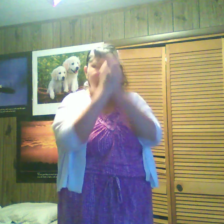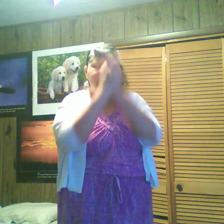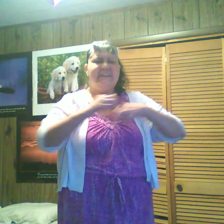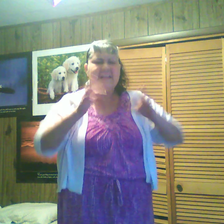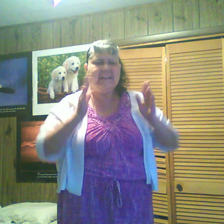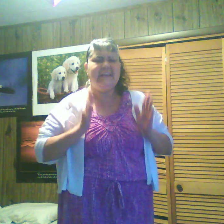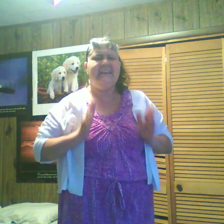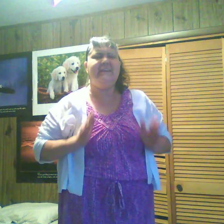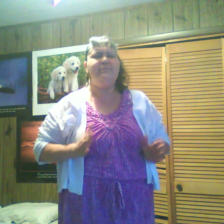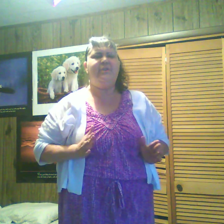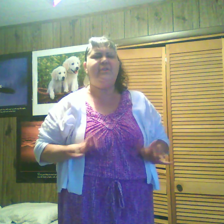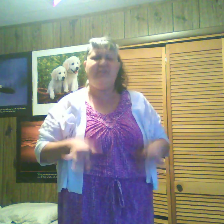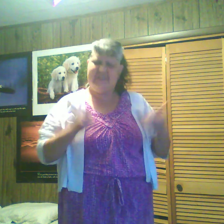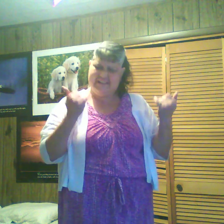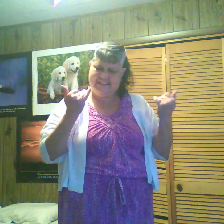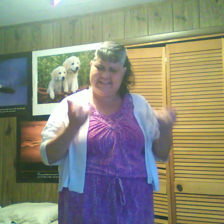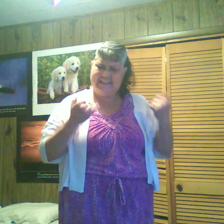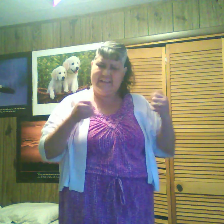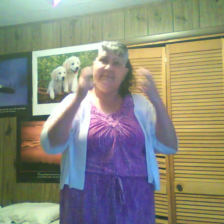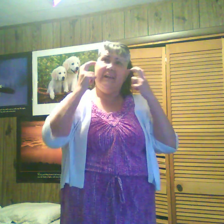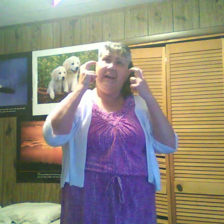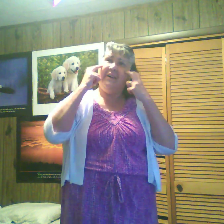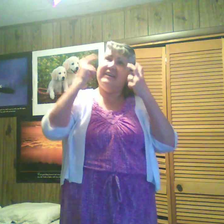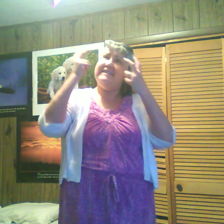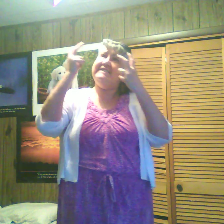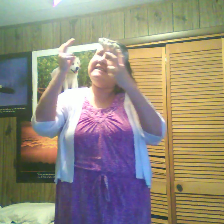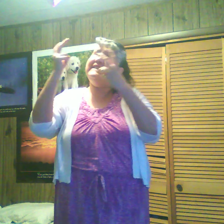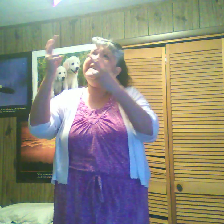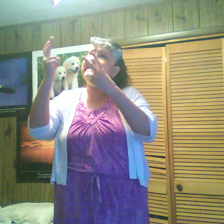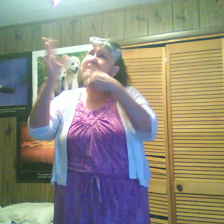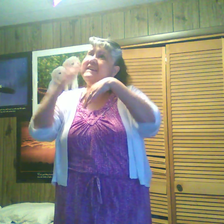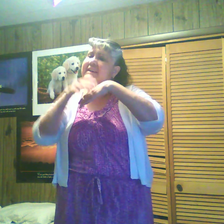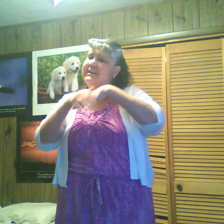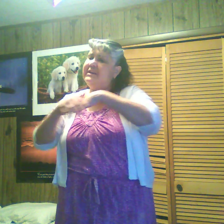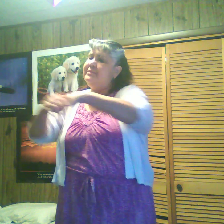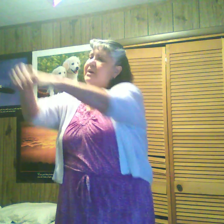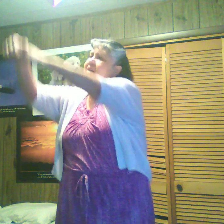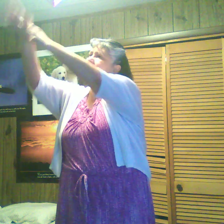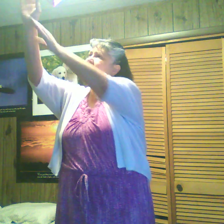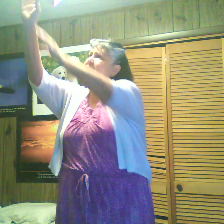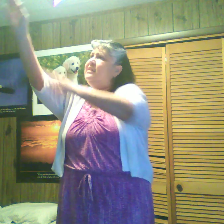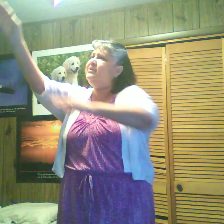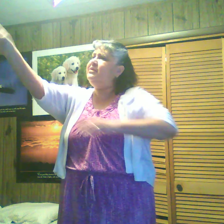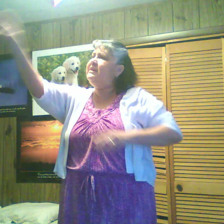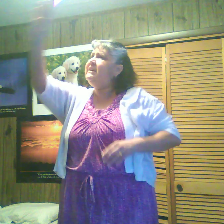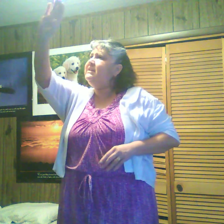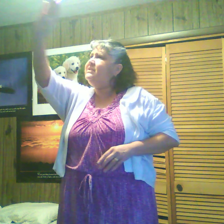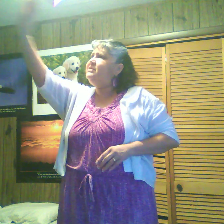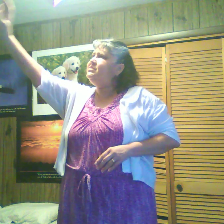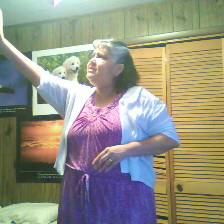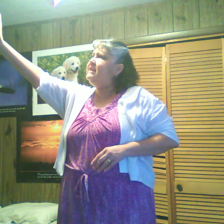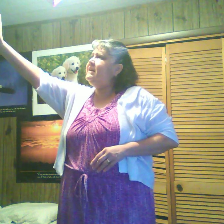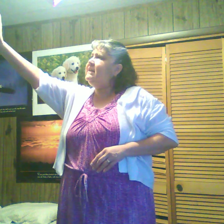Redeemer, Seeds cannot see Him on Calvary's tree.